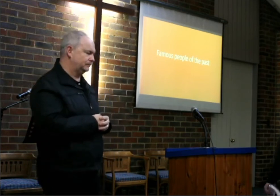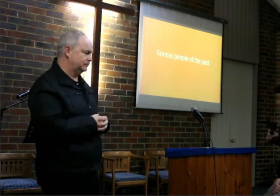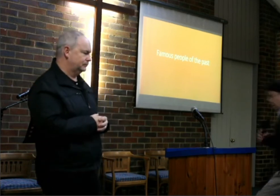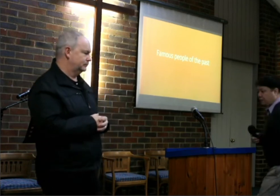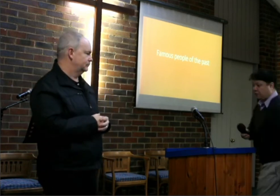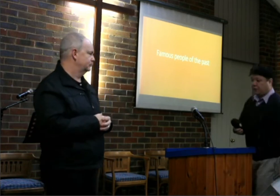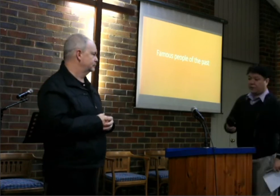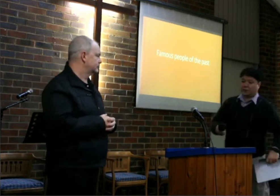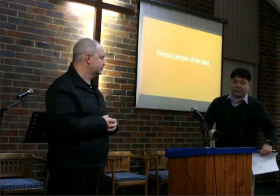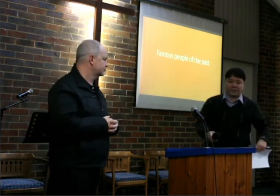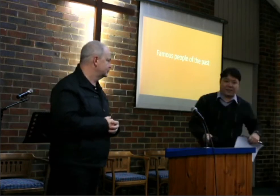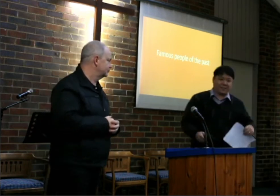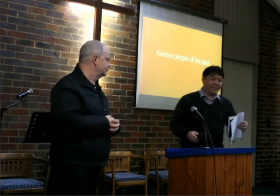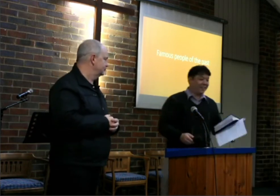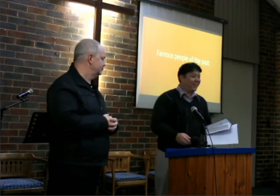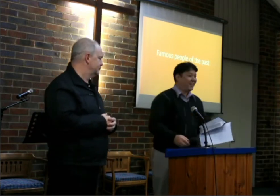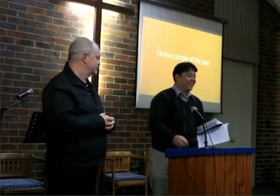Okay, just got